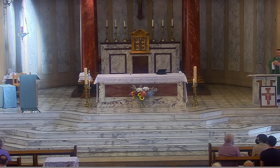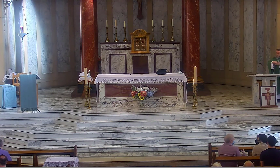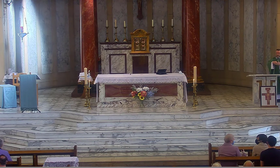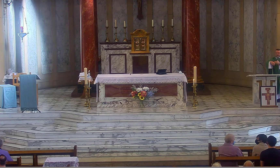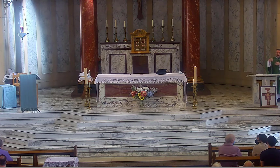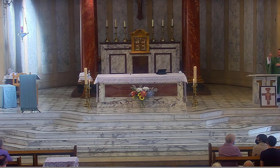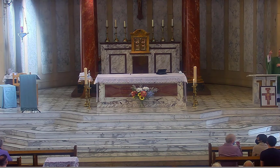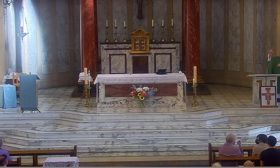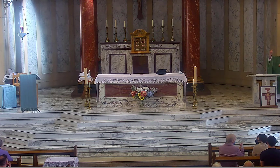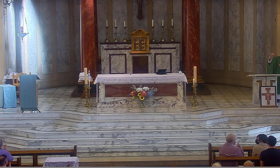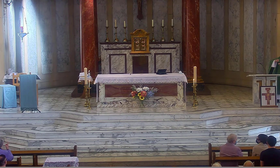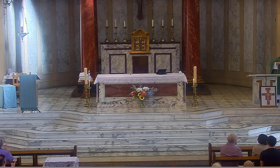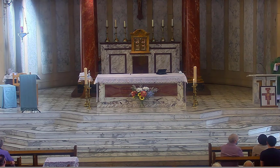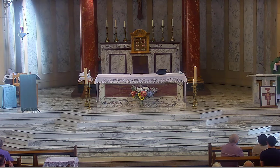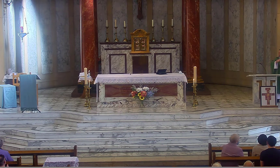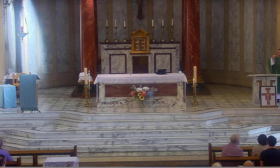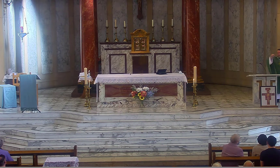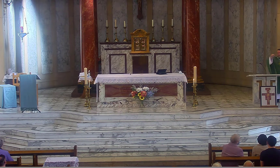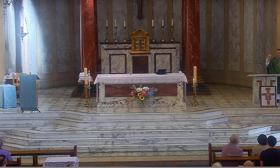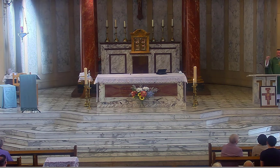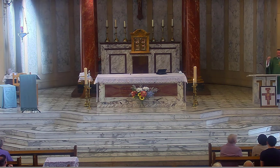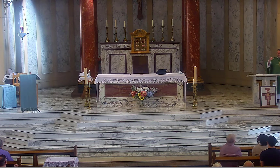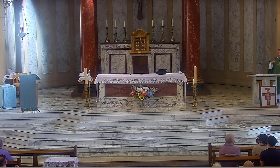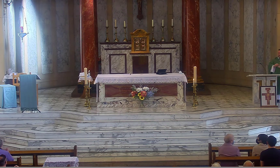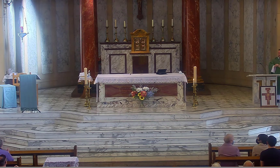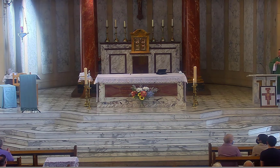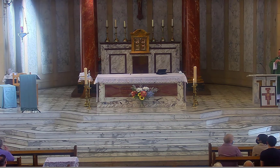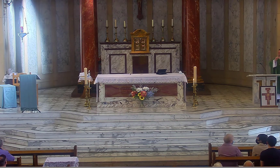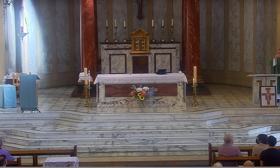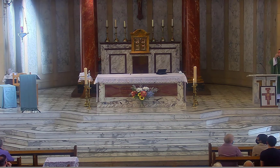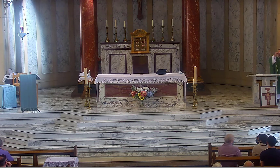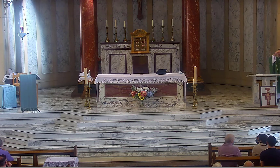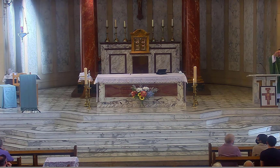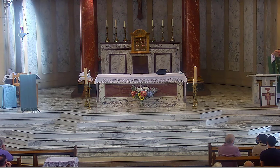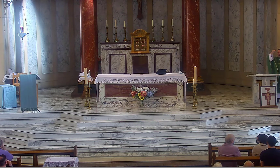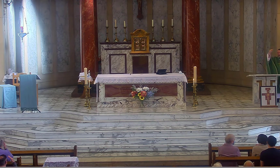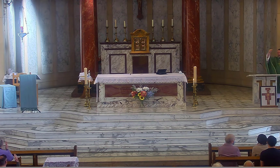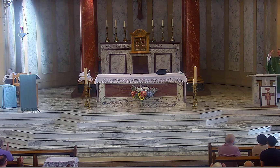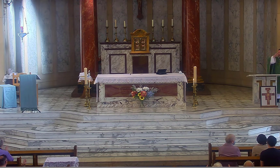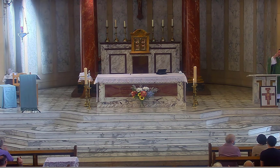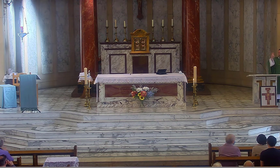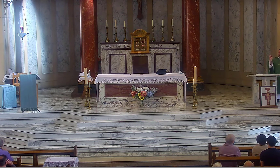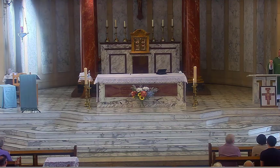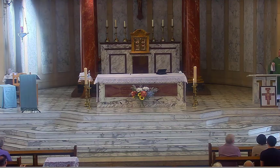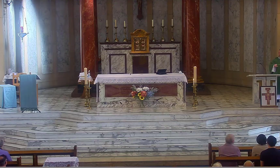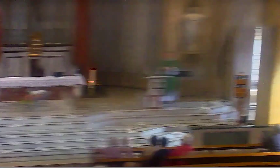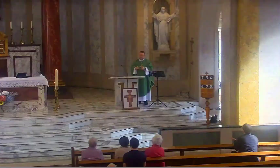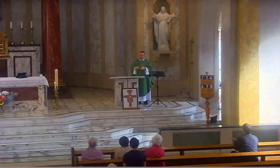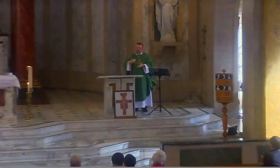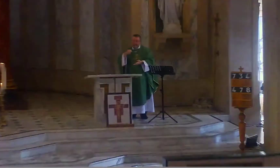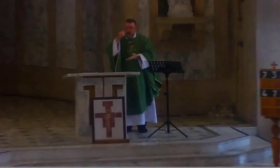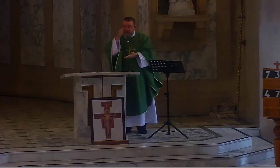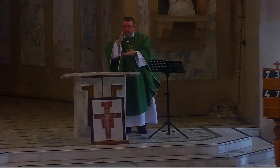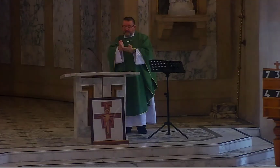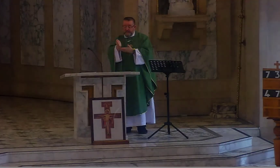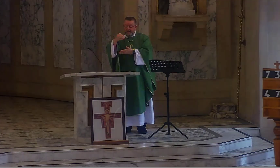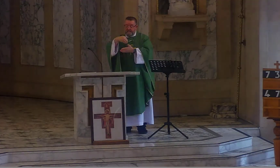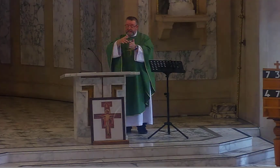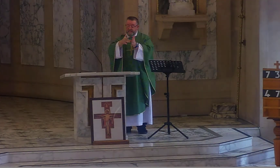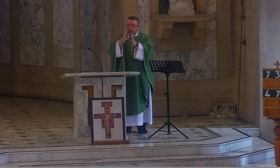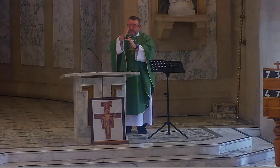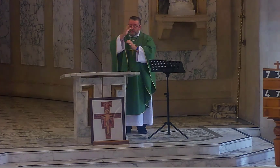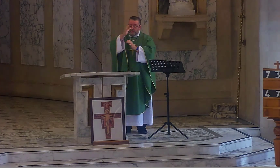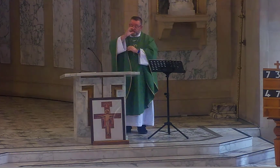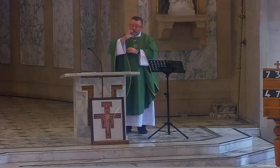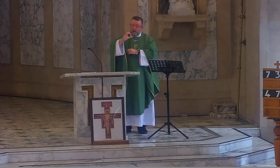I believe in God the Father Almighty, Creator of heaven and earth. I